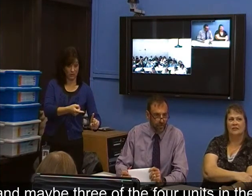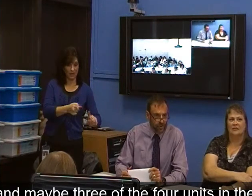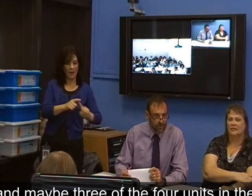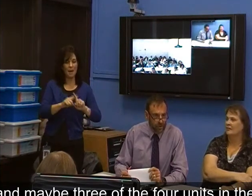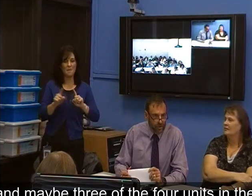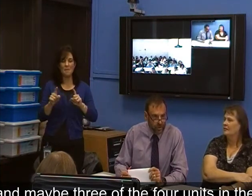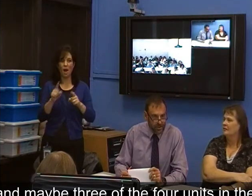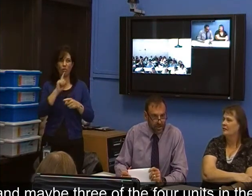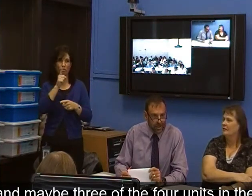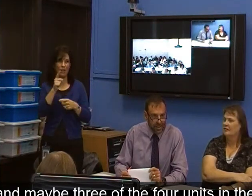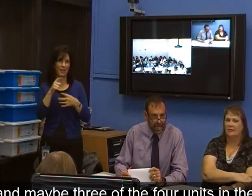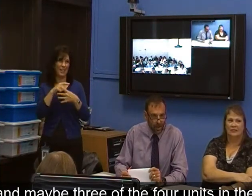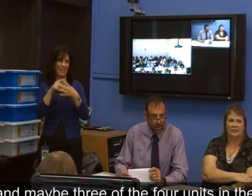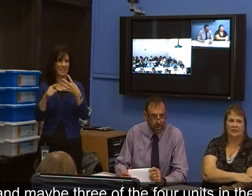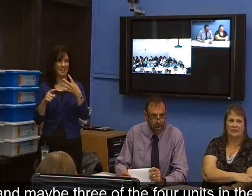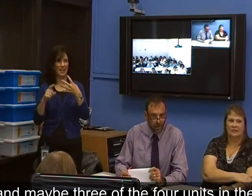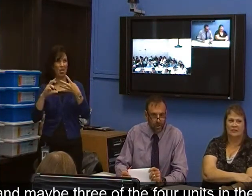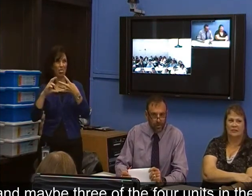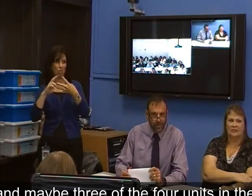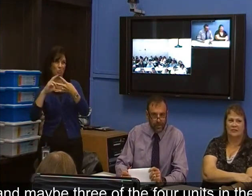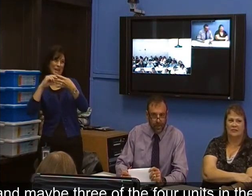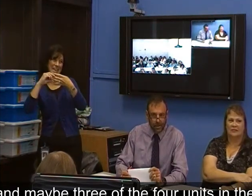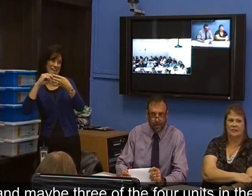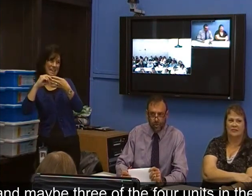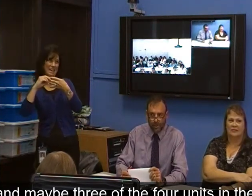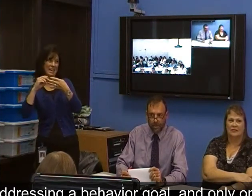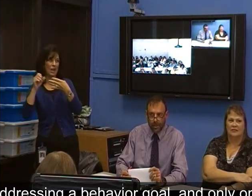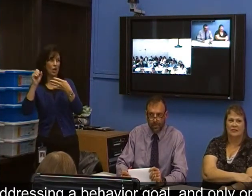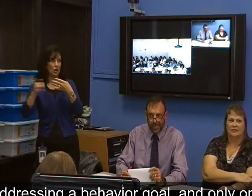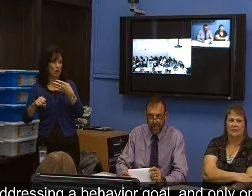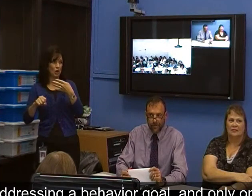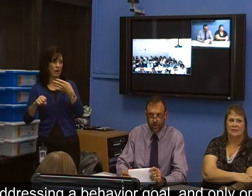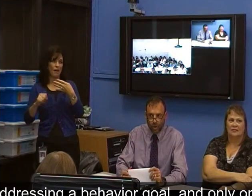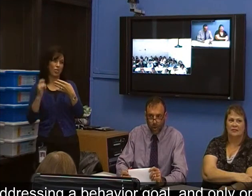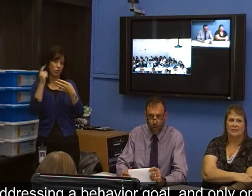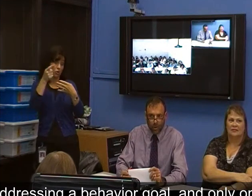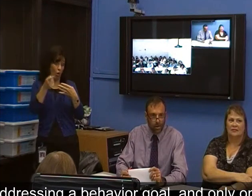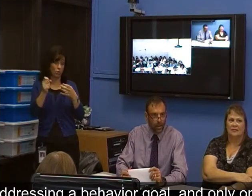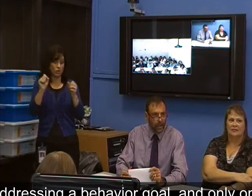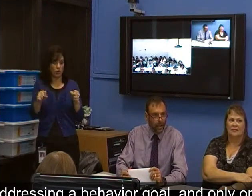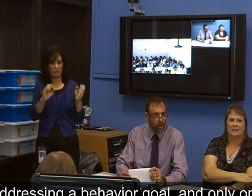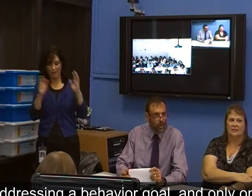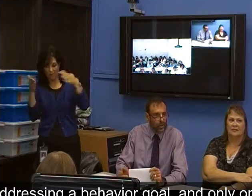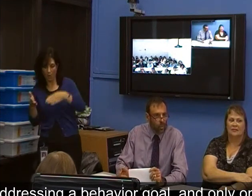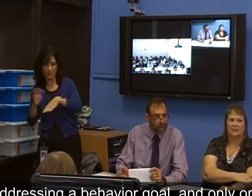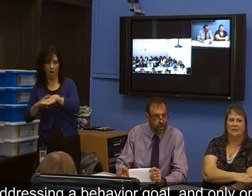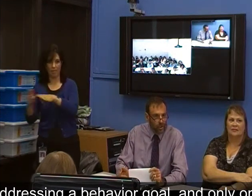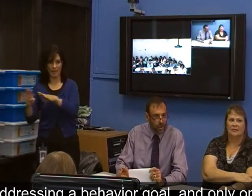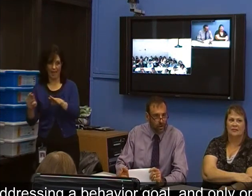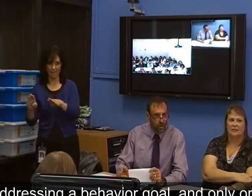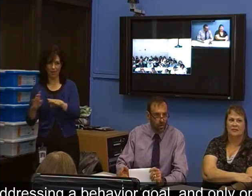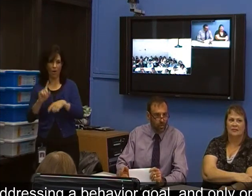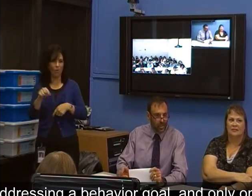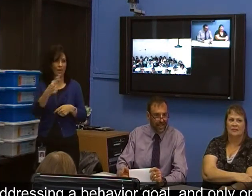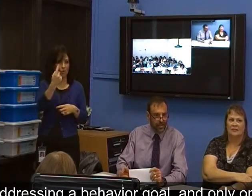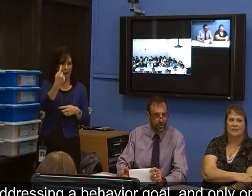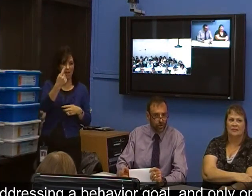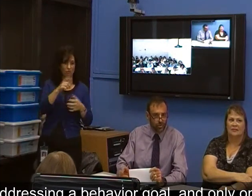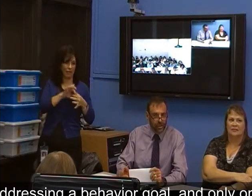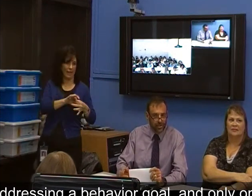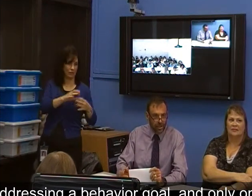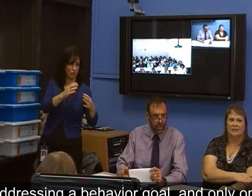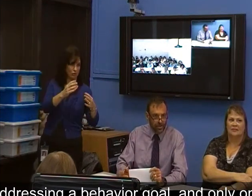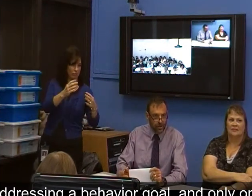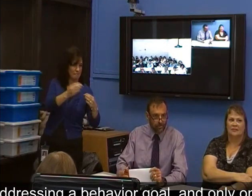four units in that hour could be spent addressing a behavior goal, and only one unit related